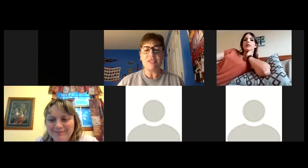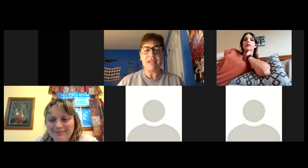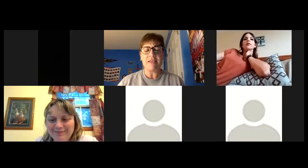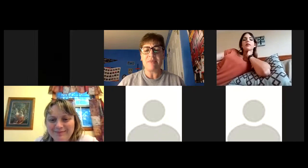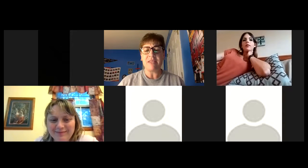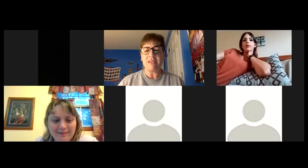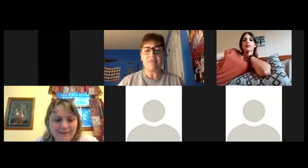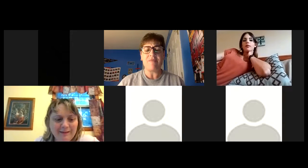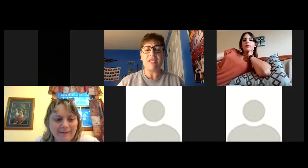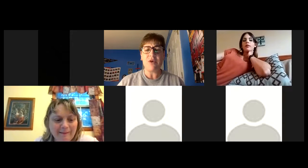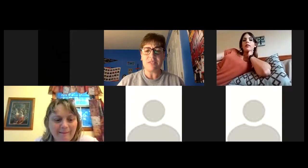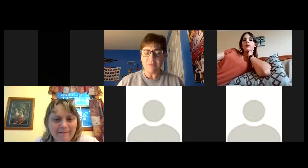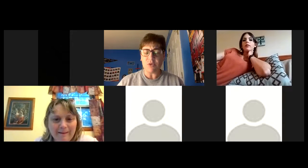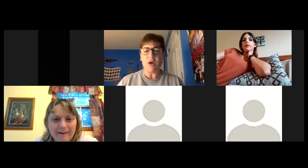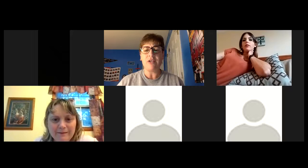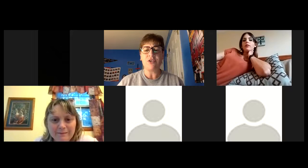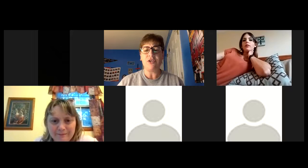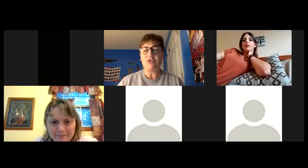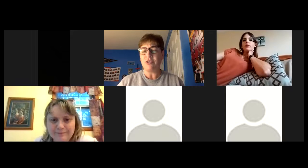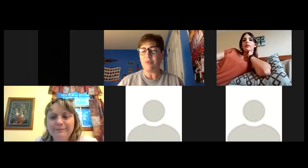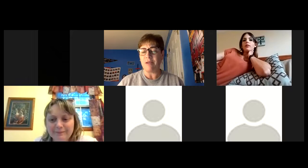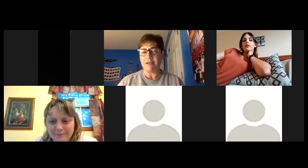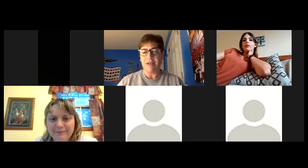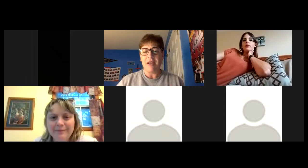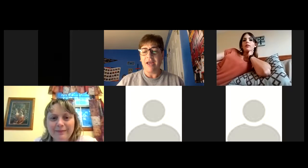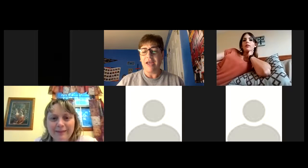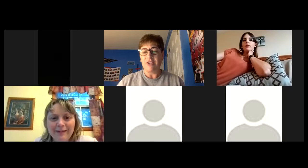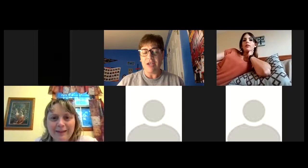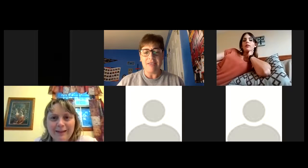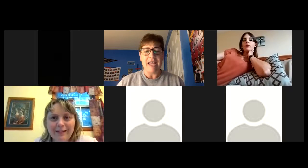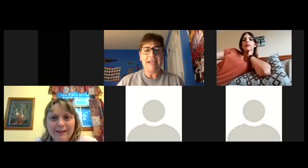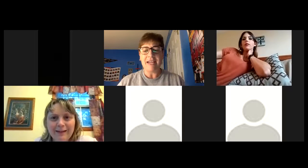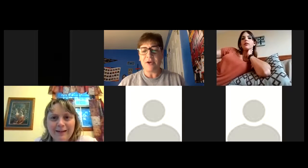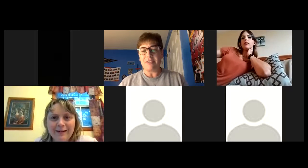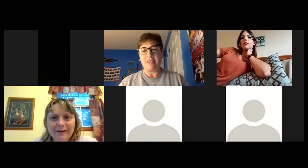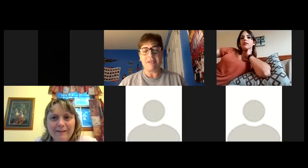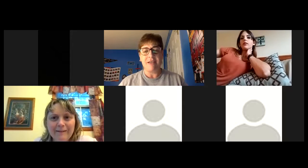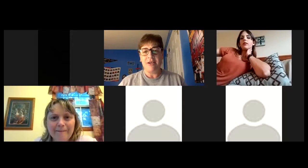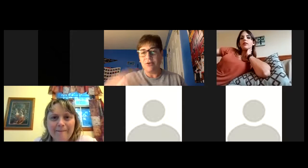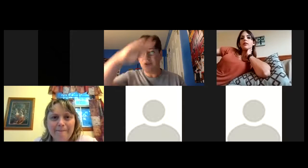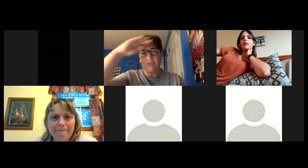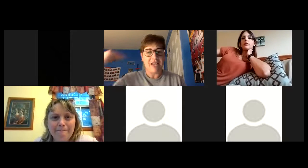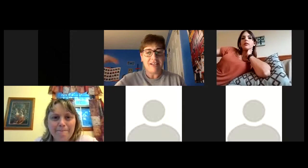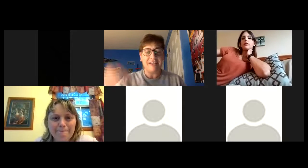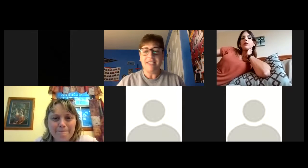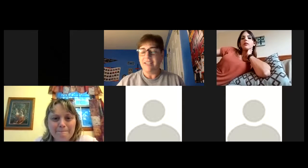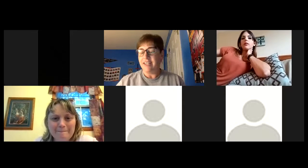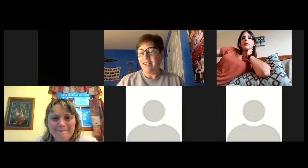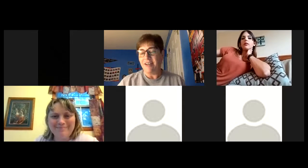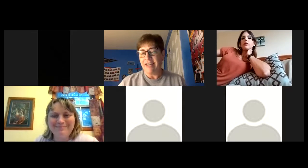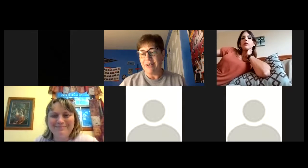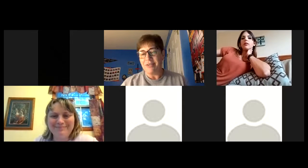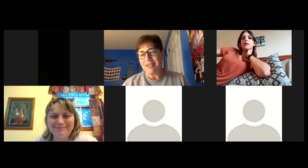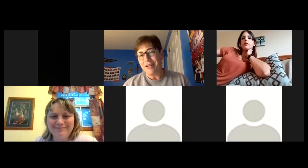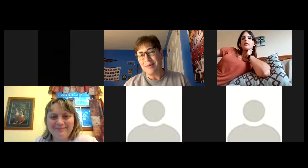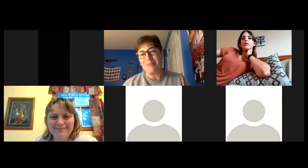I was just telling them that the video is up to watch on YouTube, and you got the handouts, and finally got it